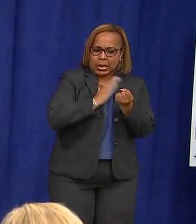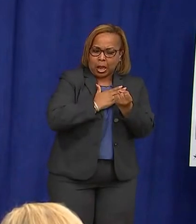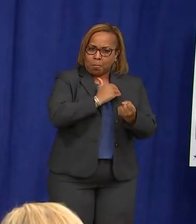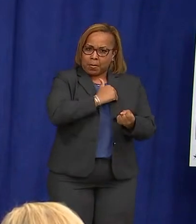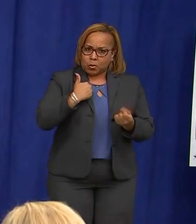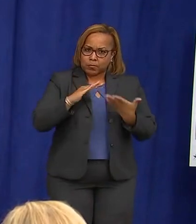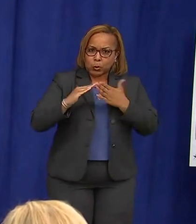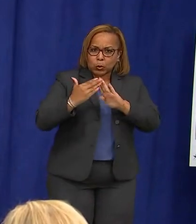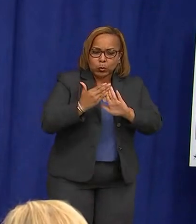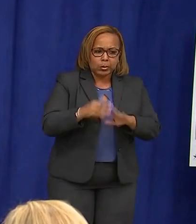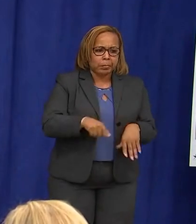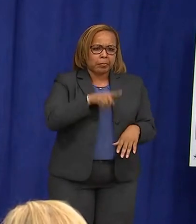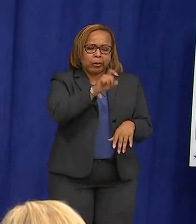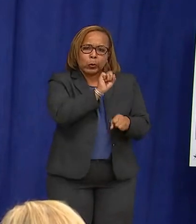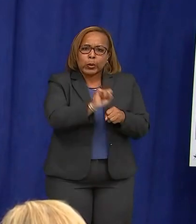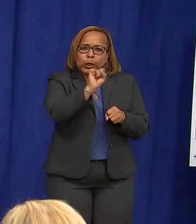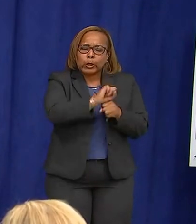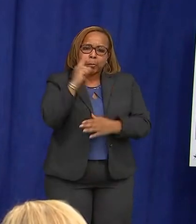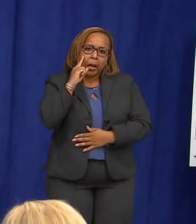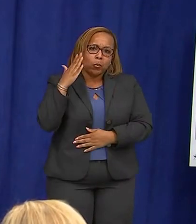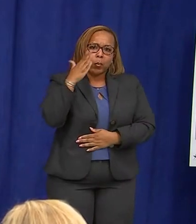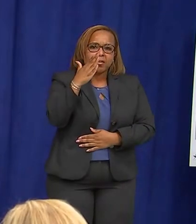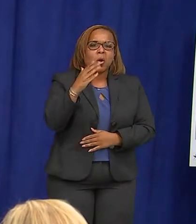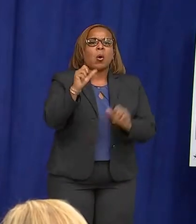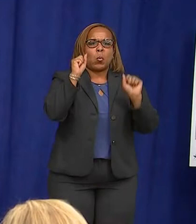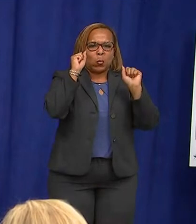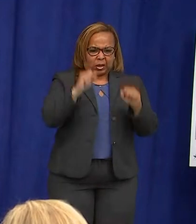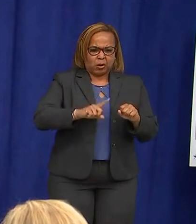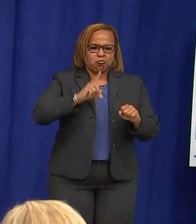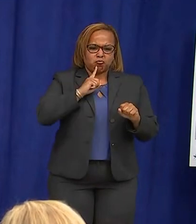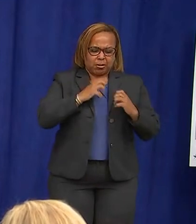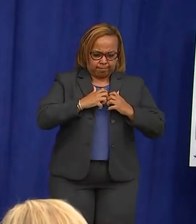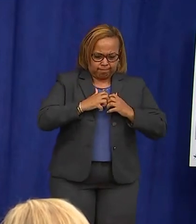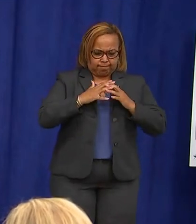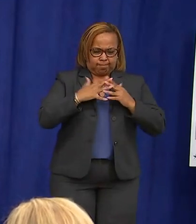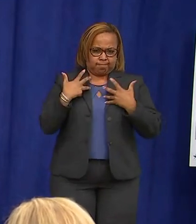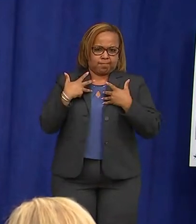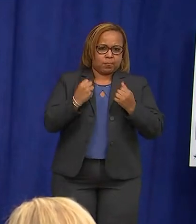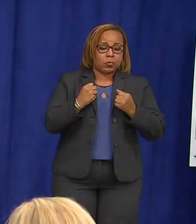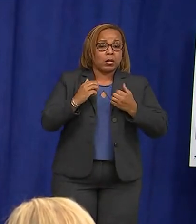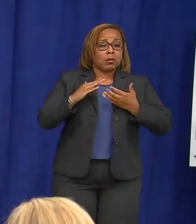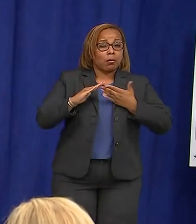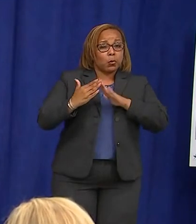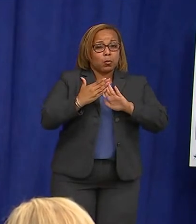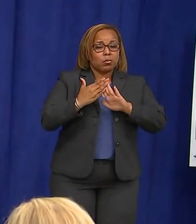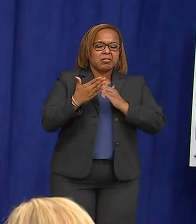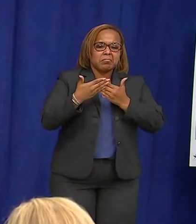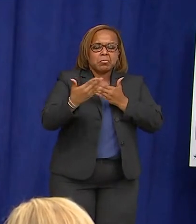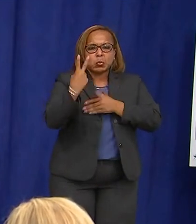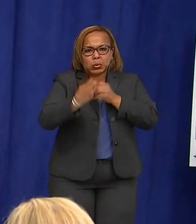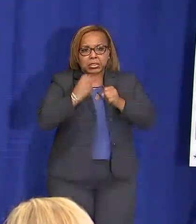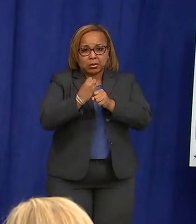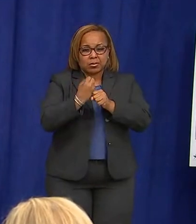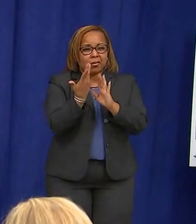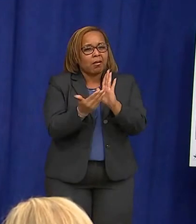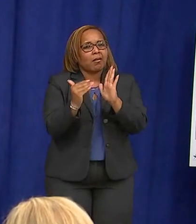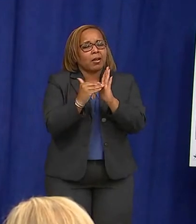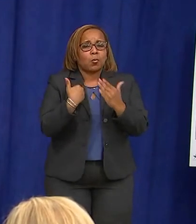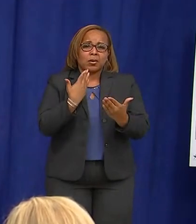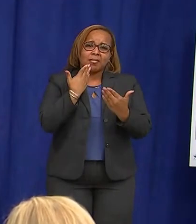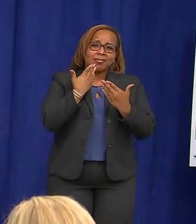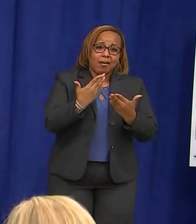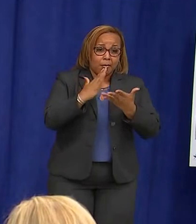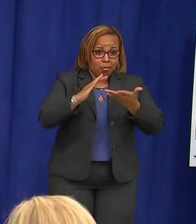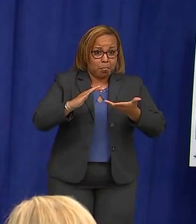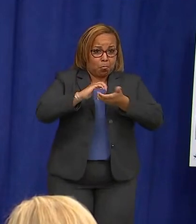members and their career pathways, we can expect to strengthen our communities in the next 2 years. Once again, I want to thank